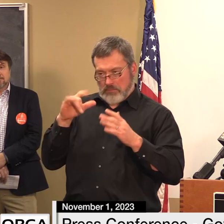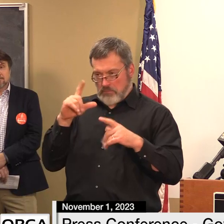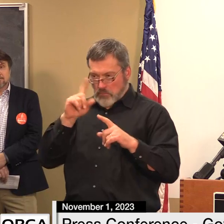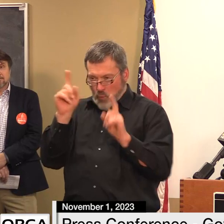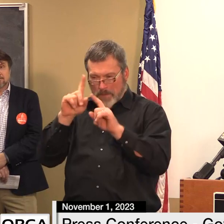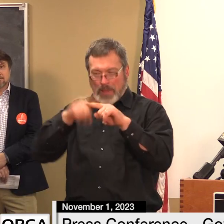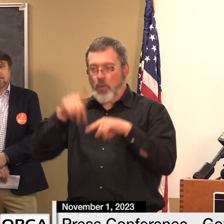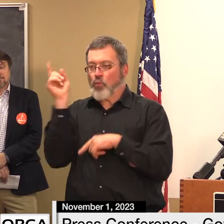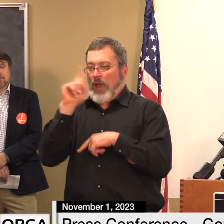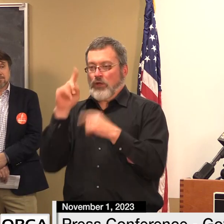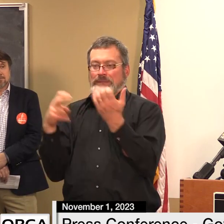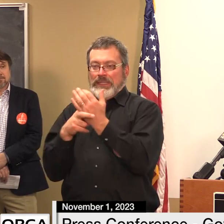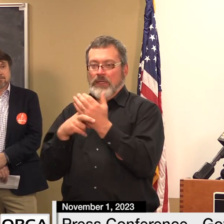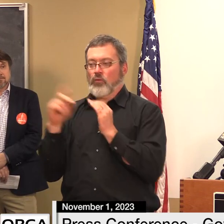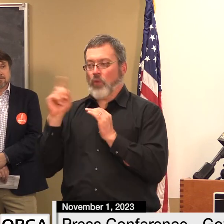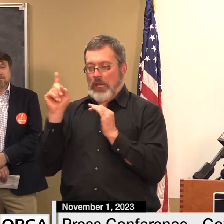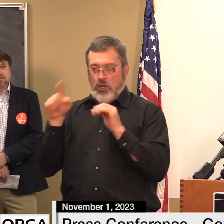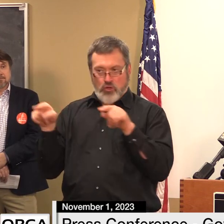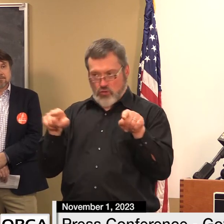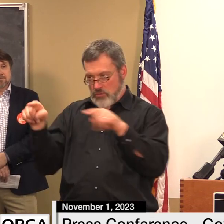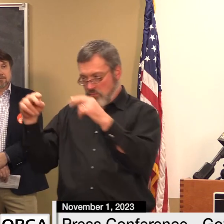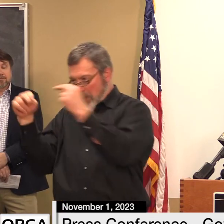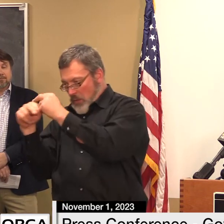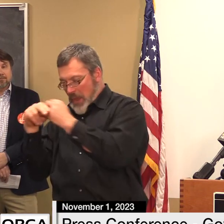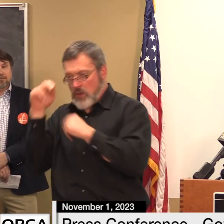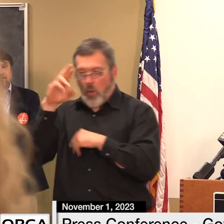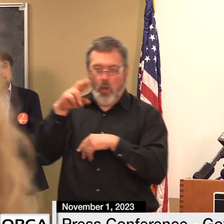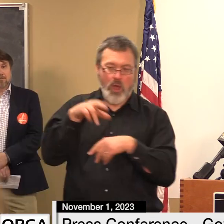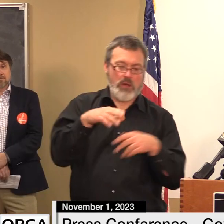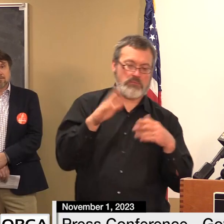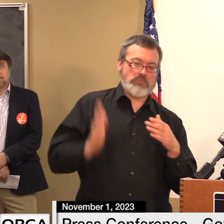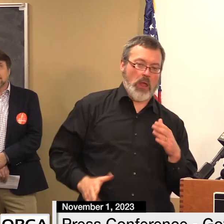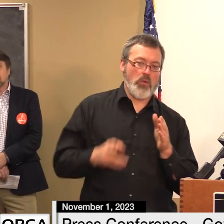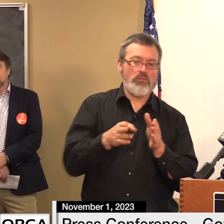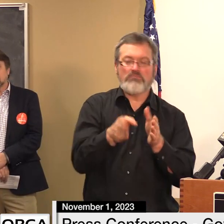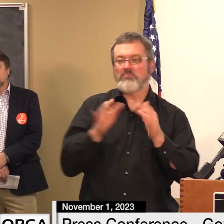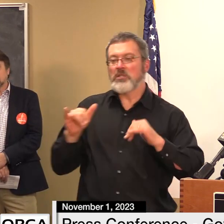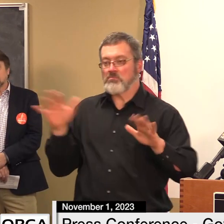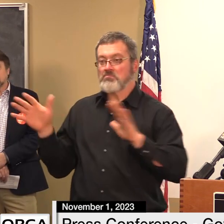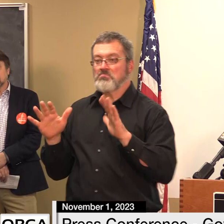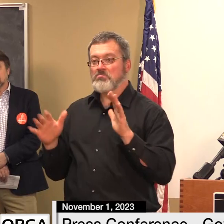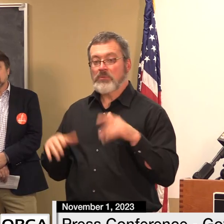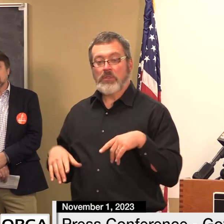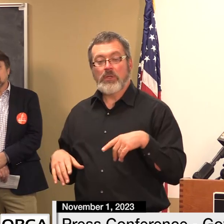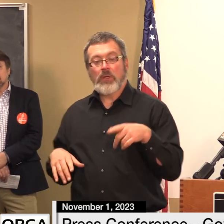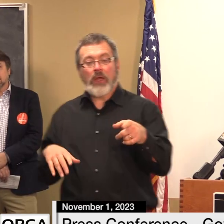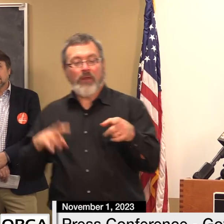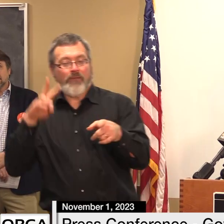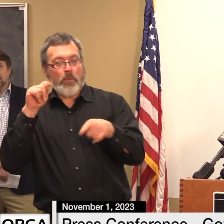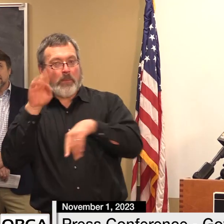Okay, I appreciate the clarification. No other questions. Thank you. Can I ask a follow-up? Yep.